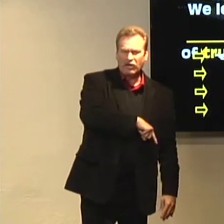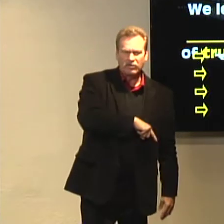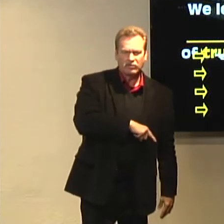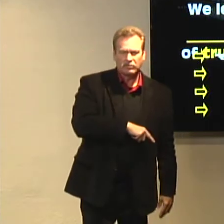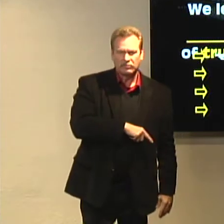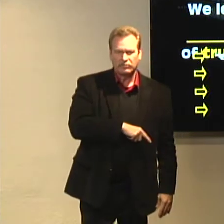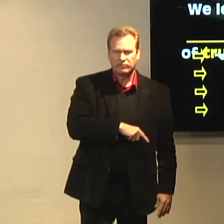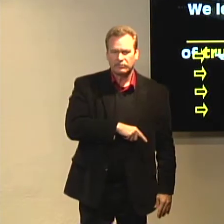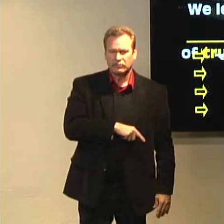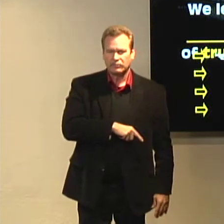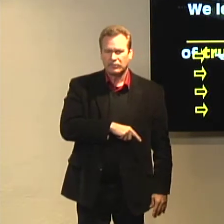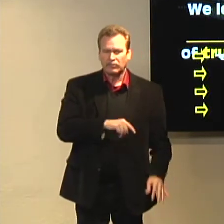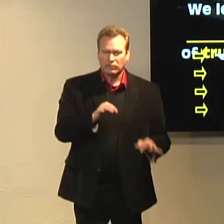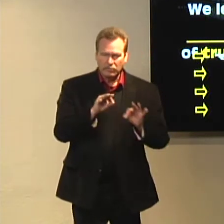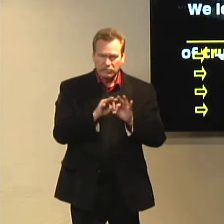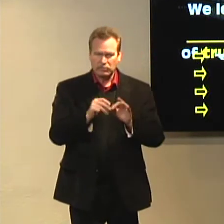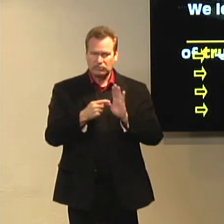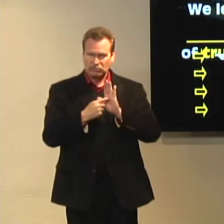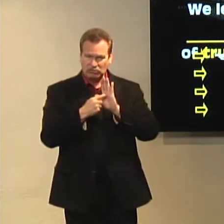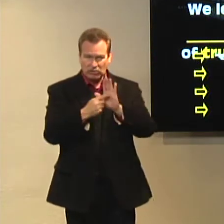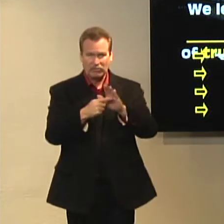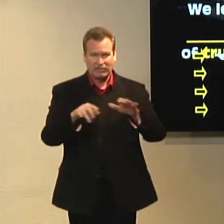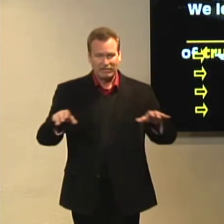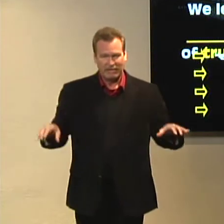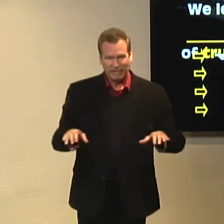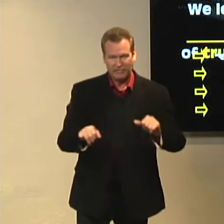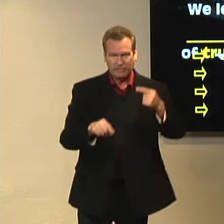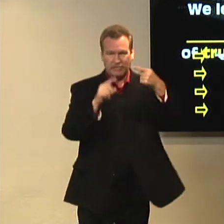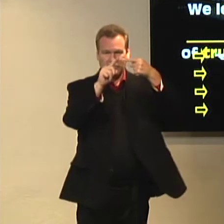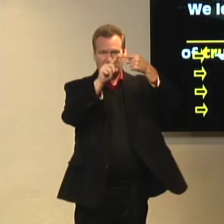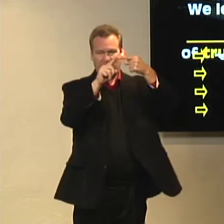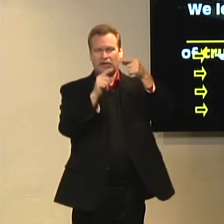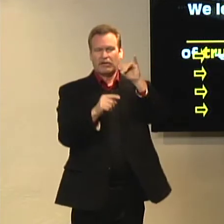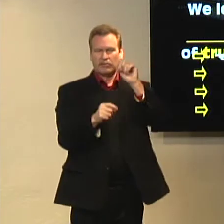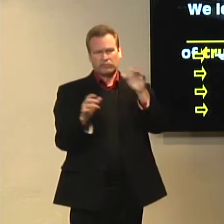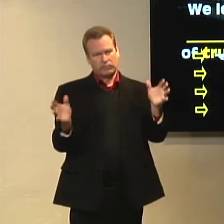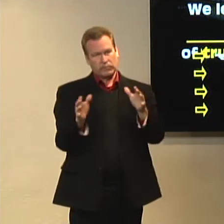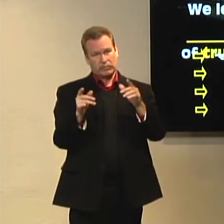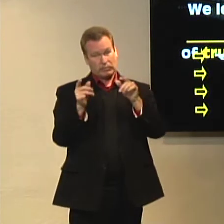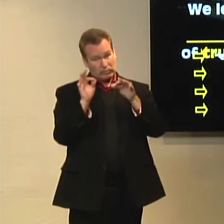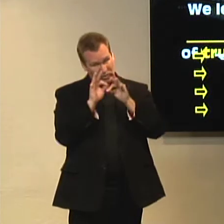If a person says they're wise, but they don't do anything to show it, that wisdom is false.